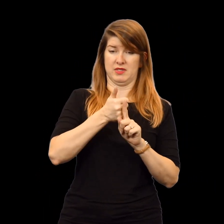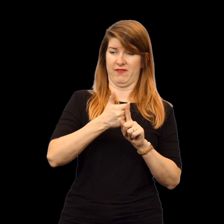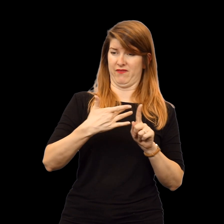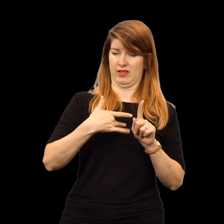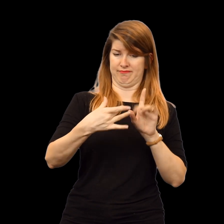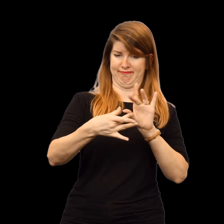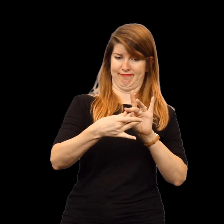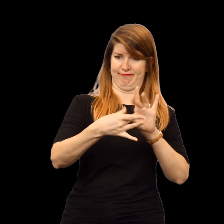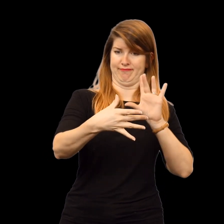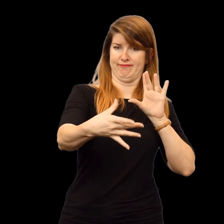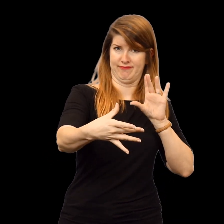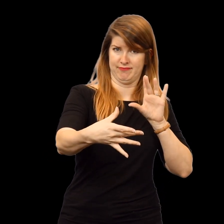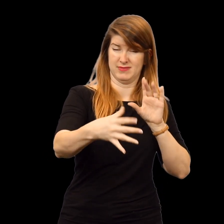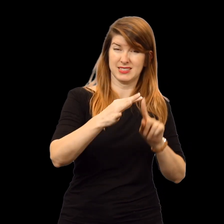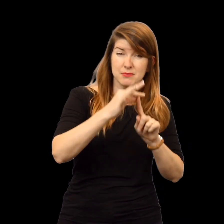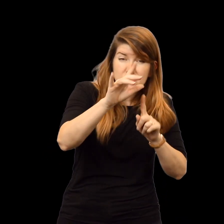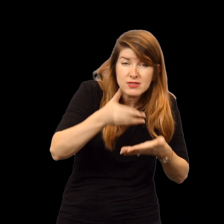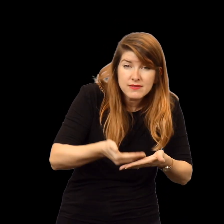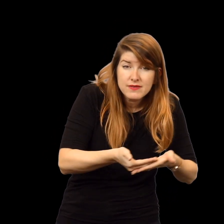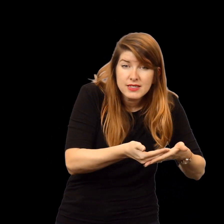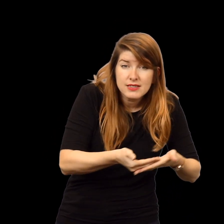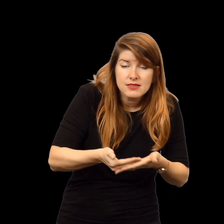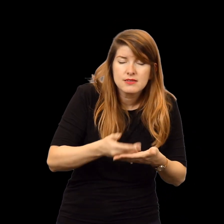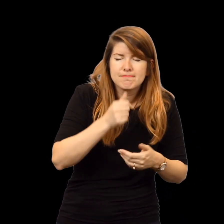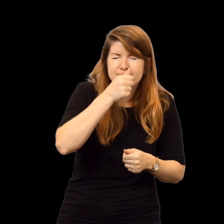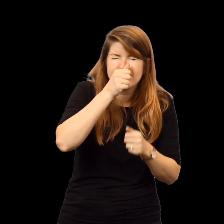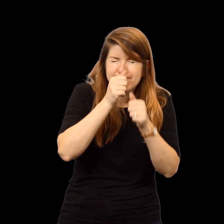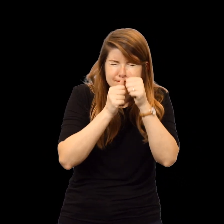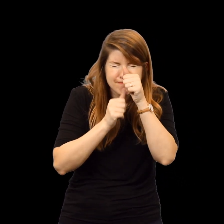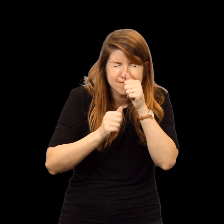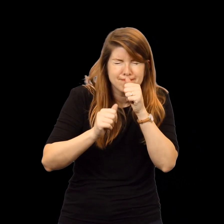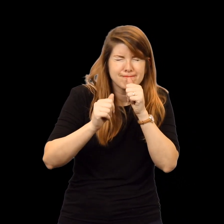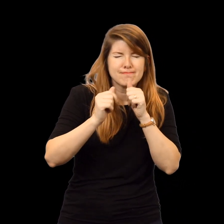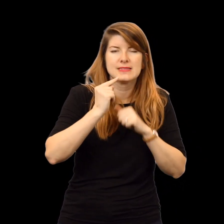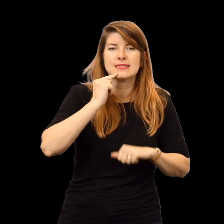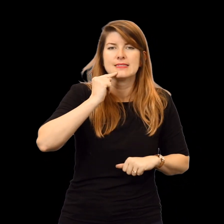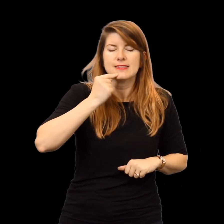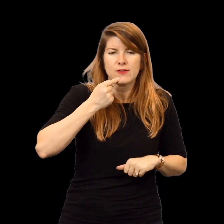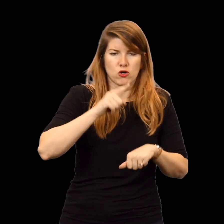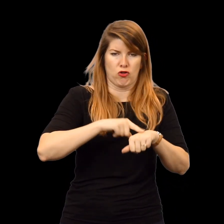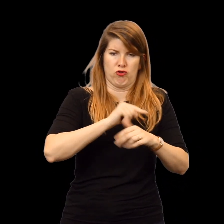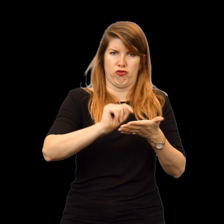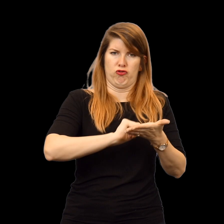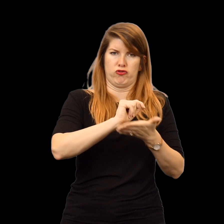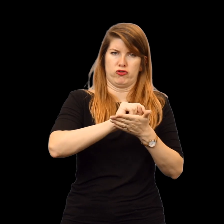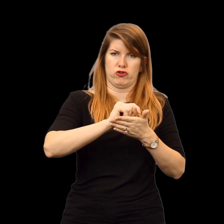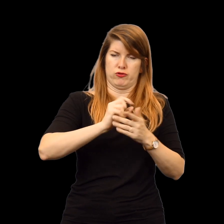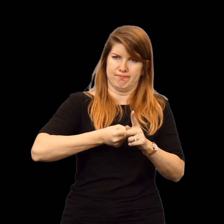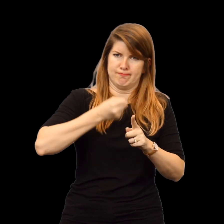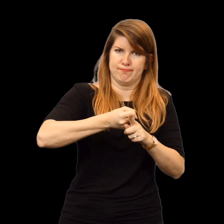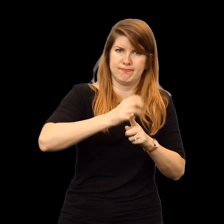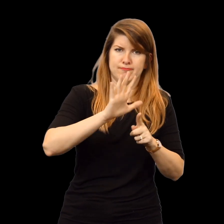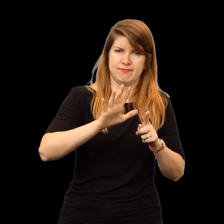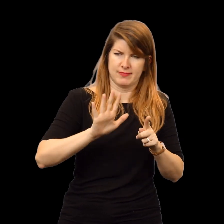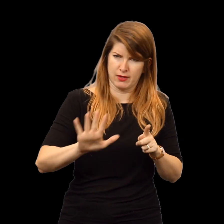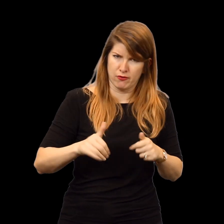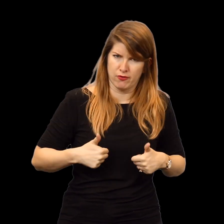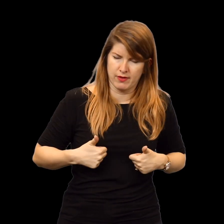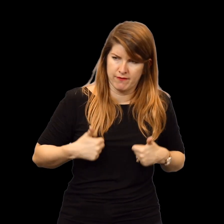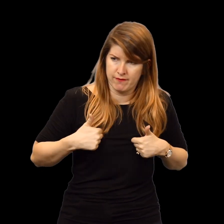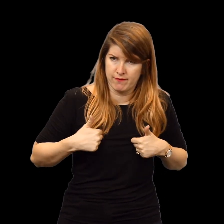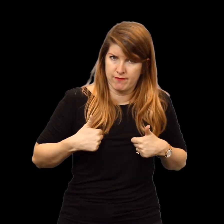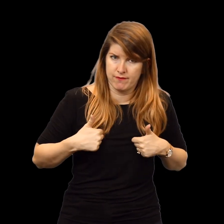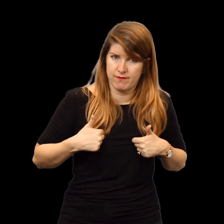People who are disconnected from other people, especially infants, suffer severe long-term consequences in their life.